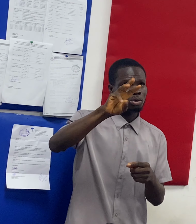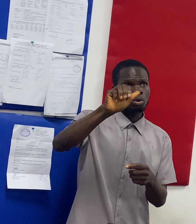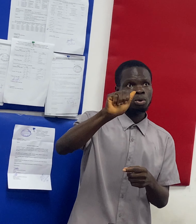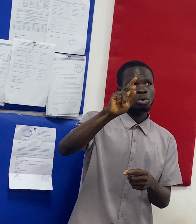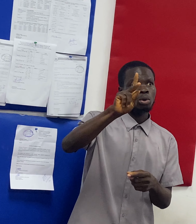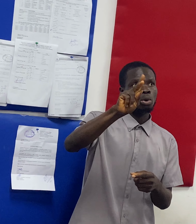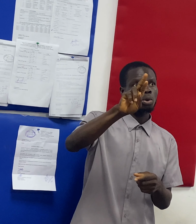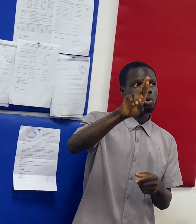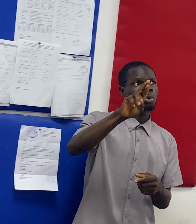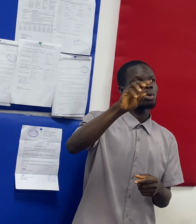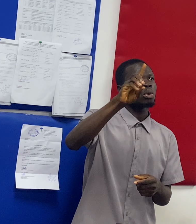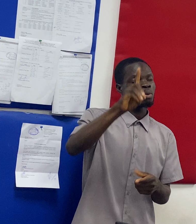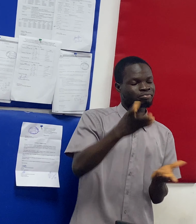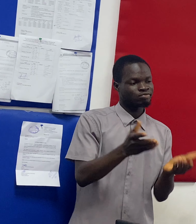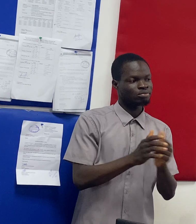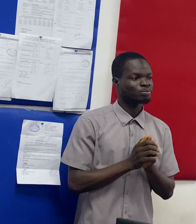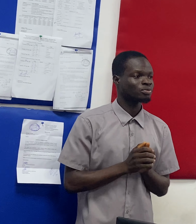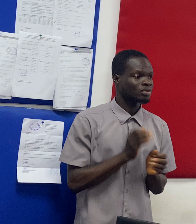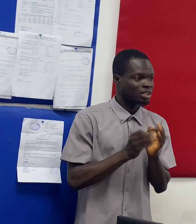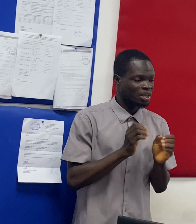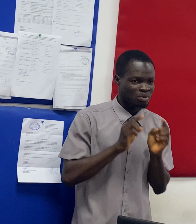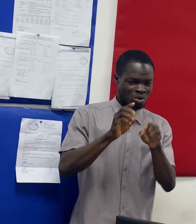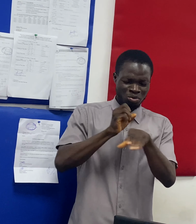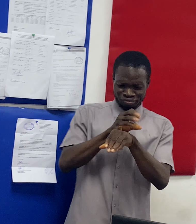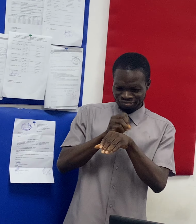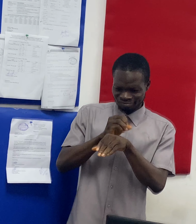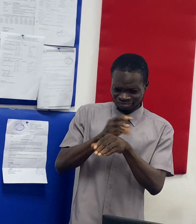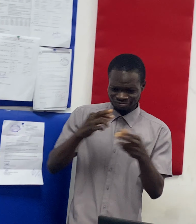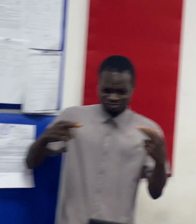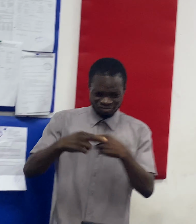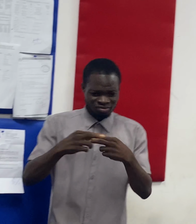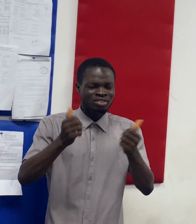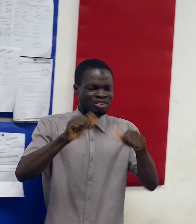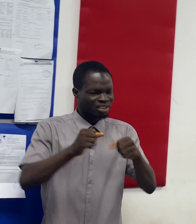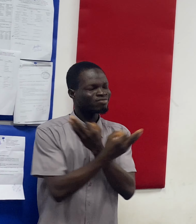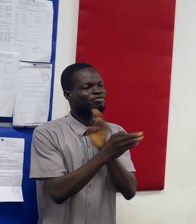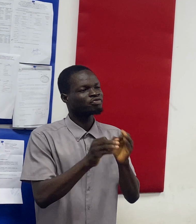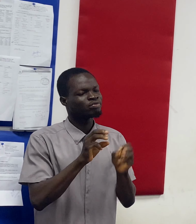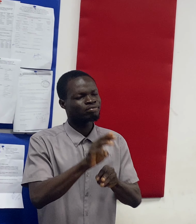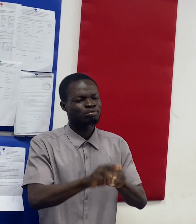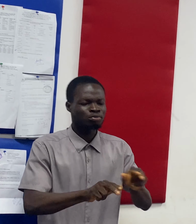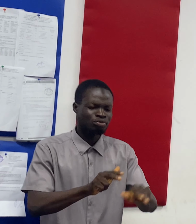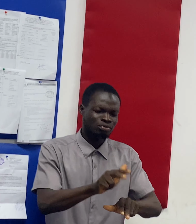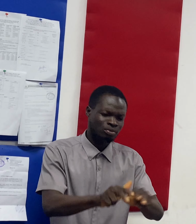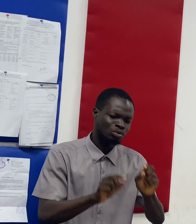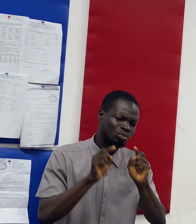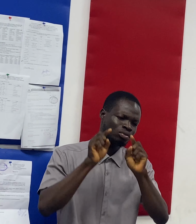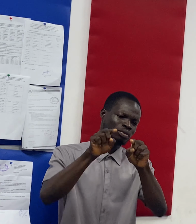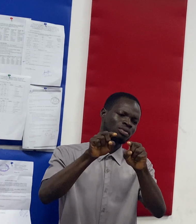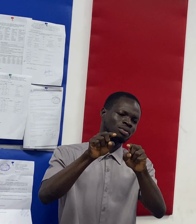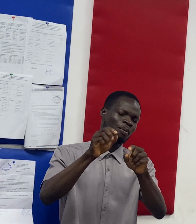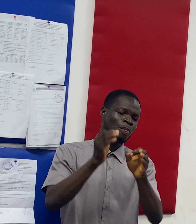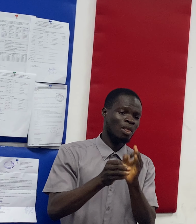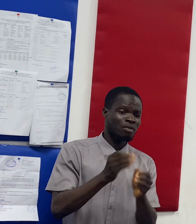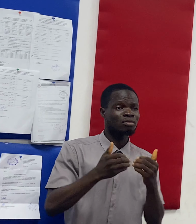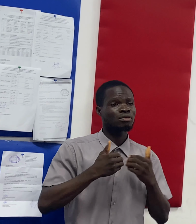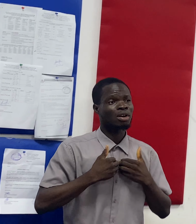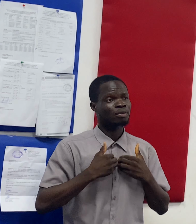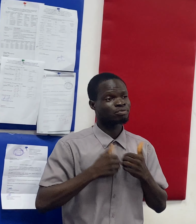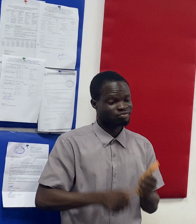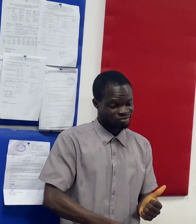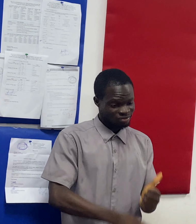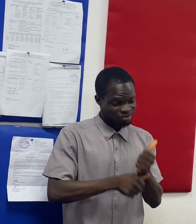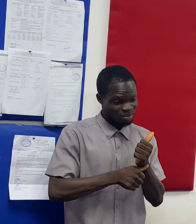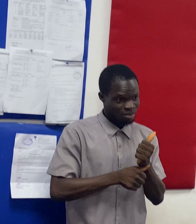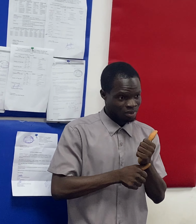the consulting room, that one, it's free, you can move, you can find your way there. And if you have an assistant,